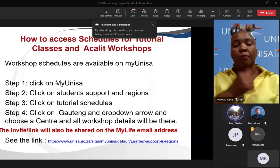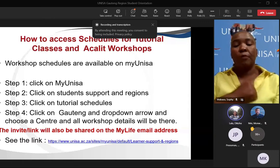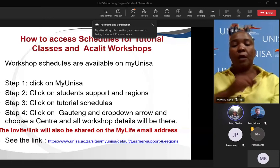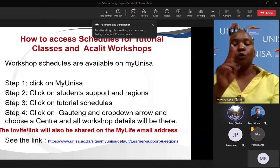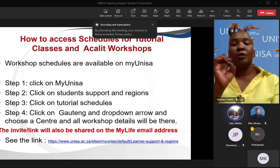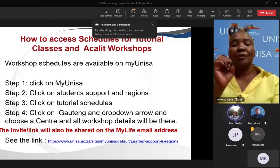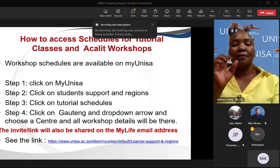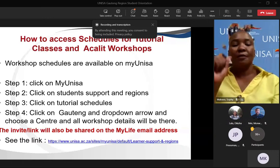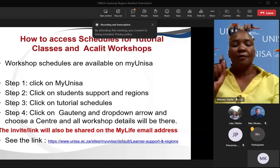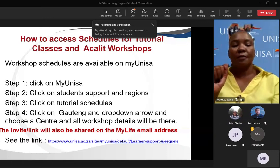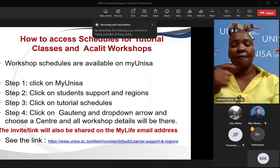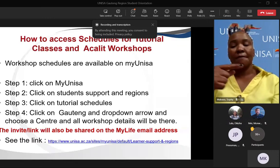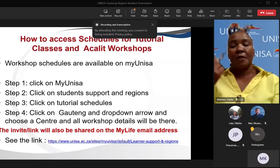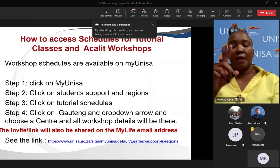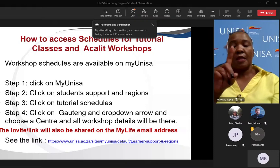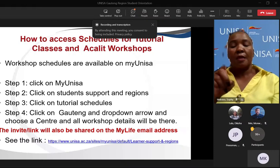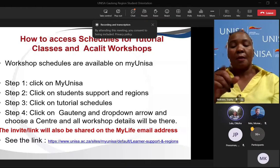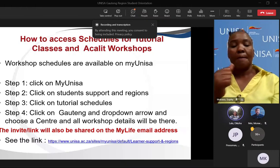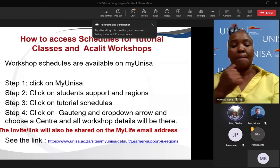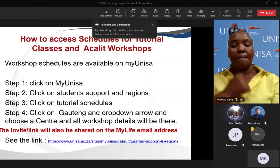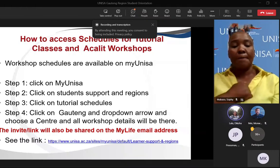the first you click on